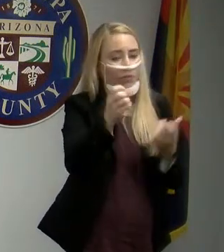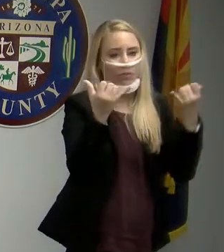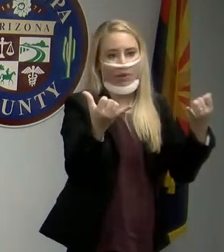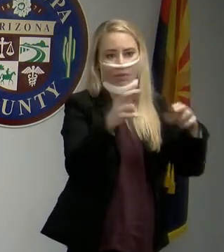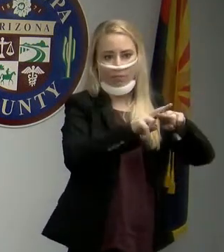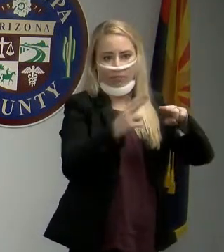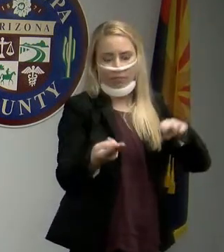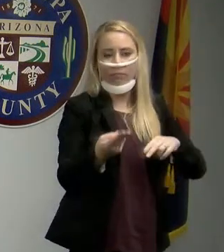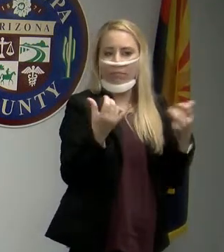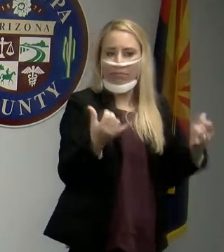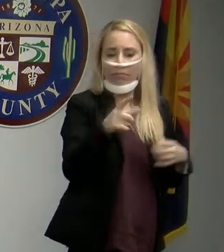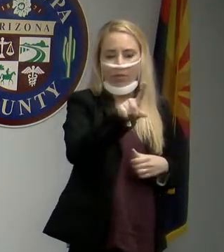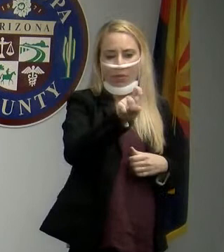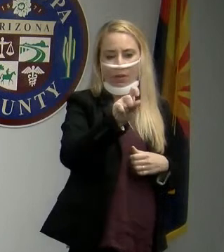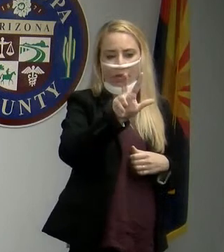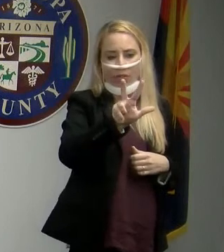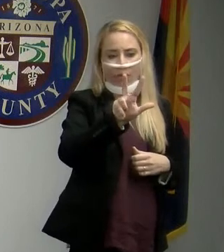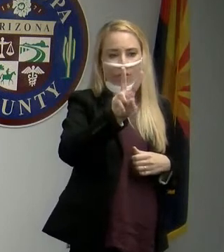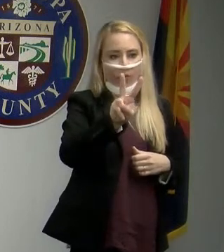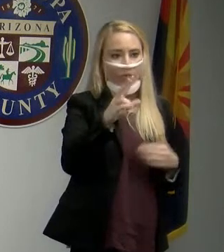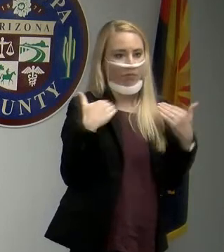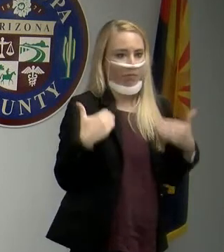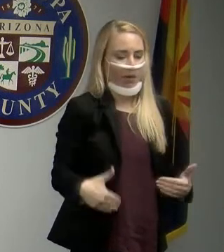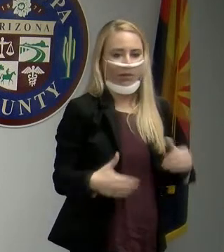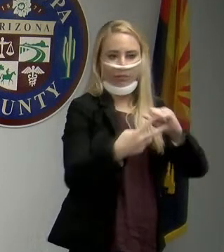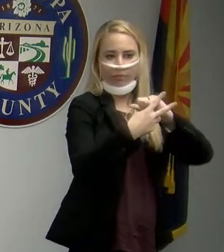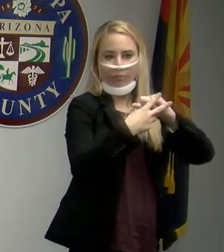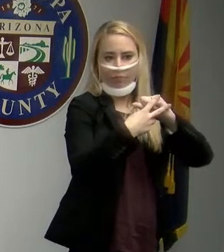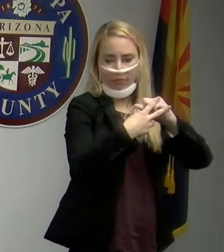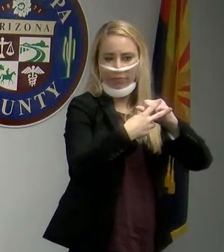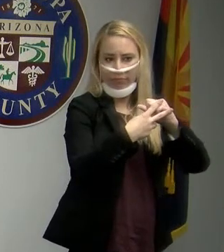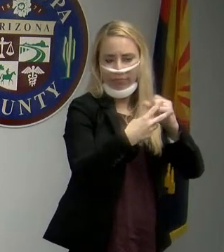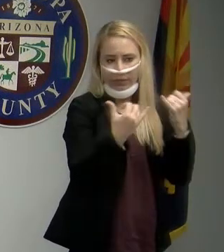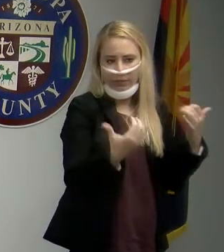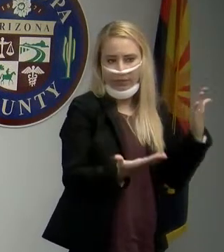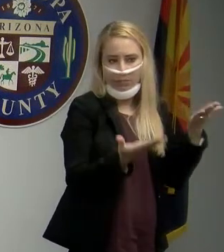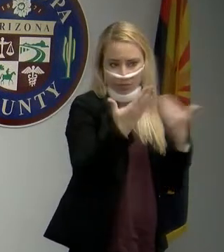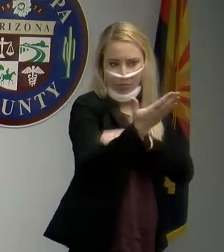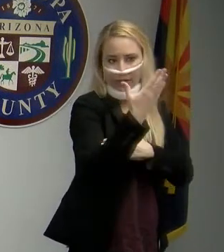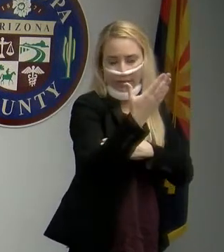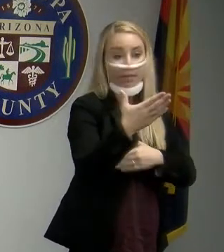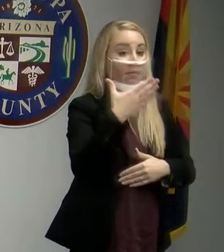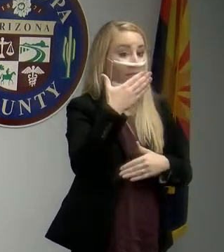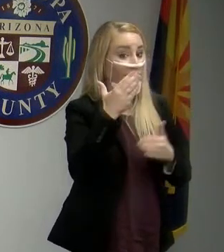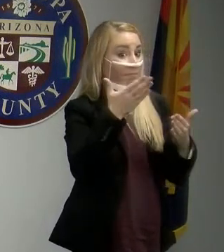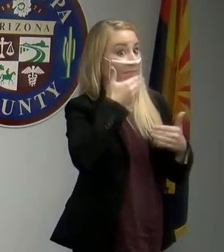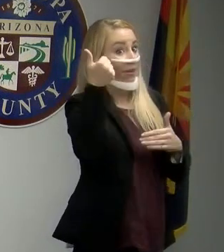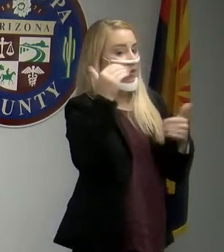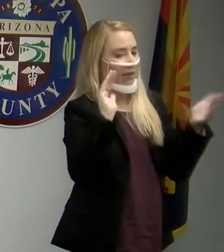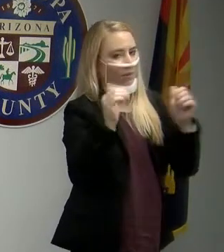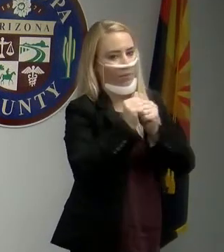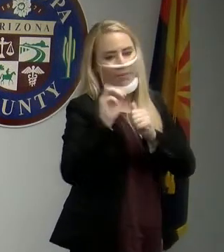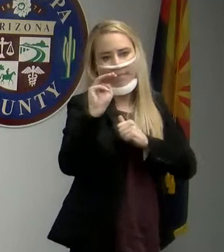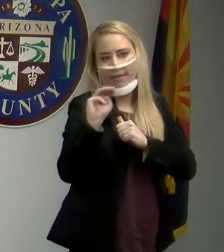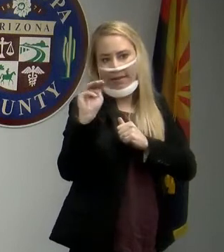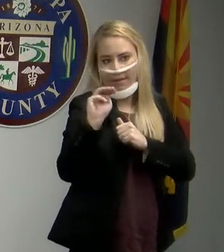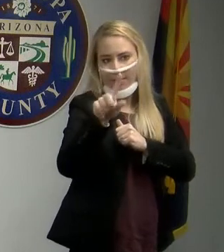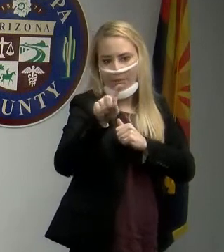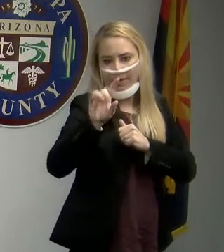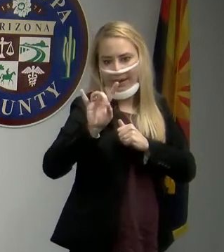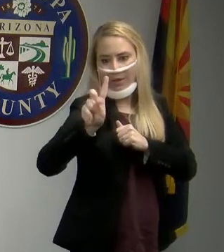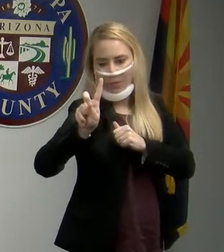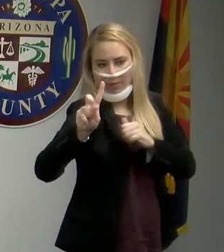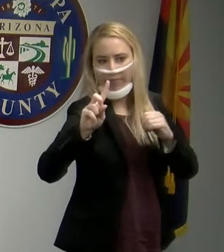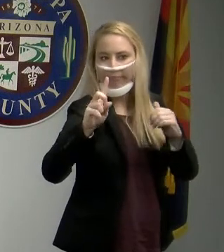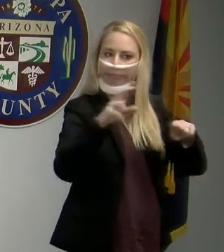bodies as of this morning. That's a big difference, right, from the 181 we were at on Monday. So that's